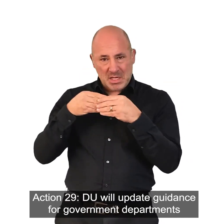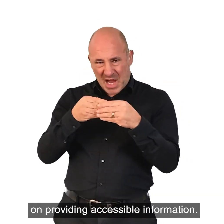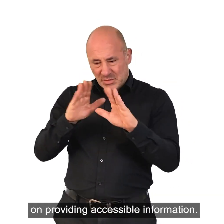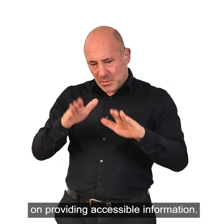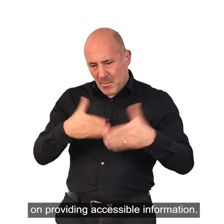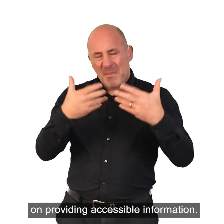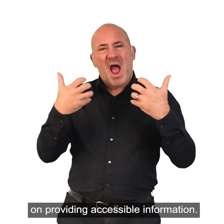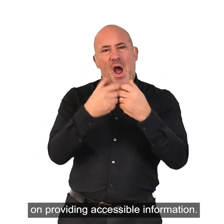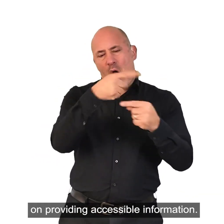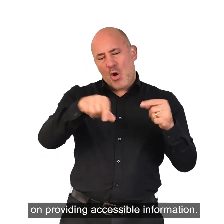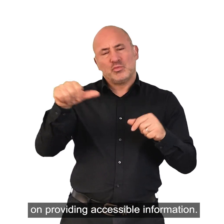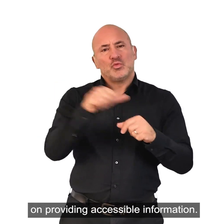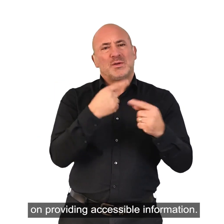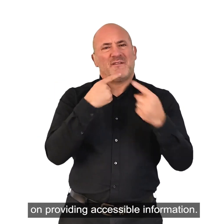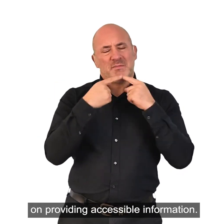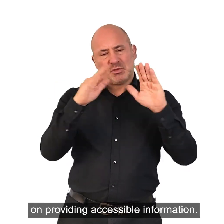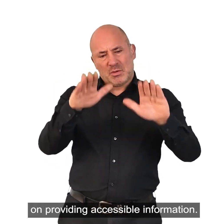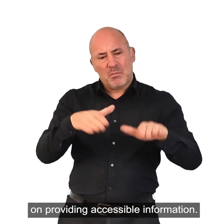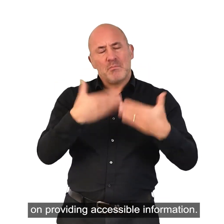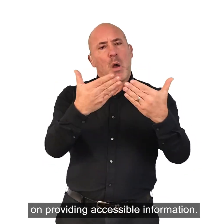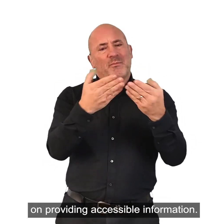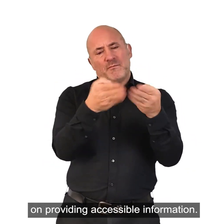on providing accessible information.